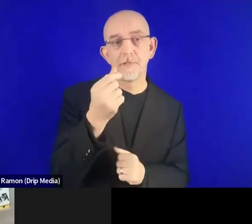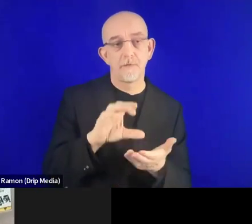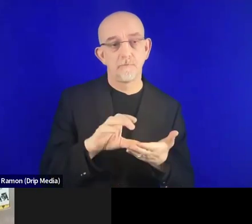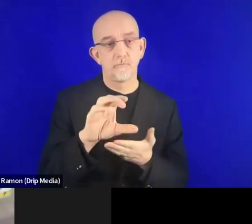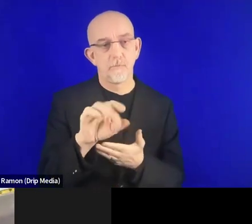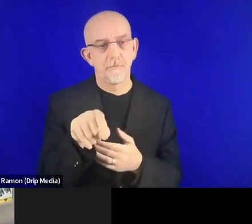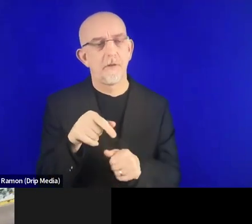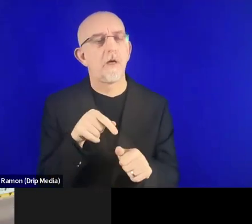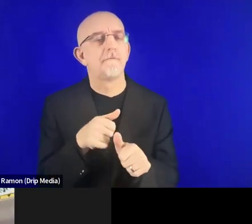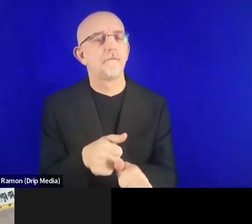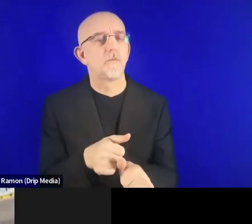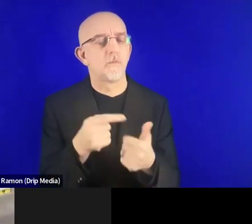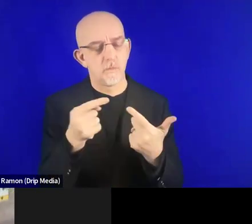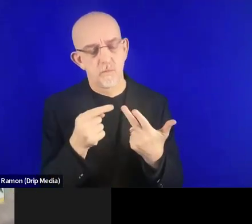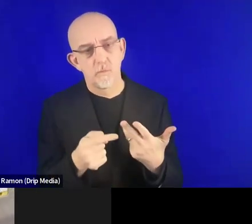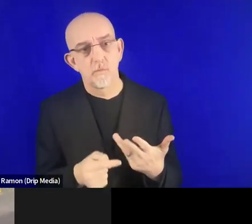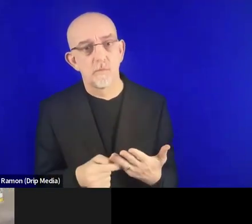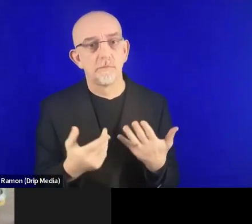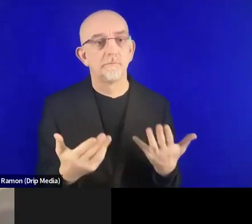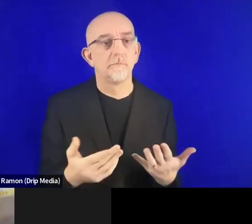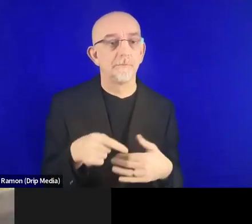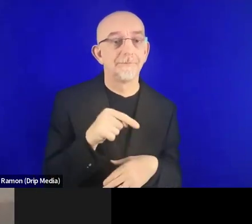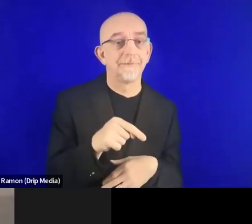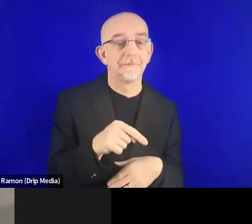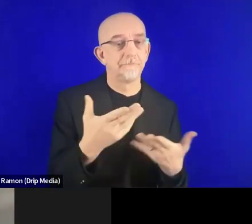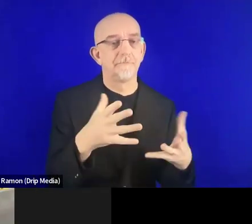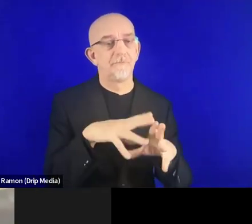in the community, it's only the heads of household that go